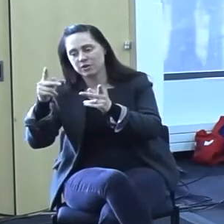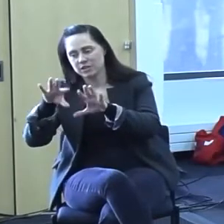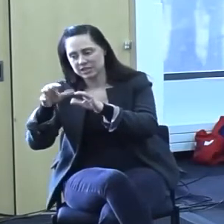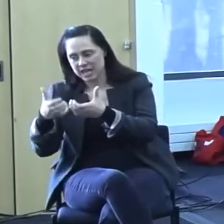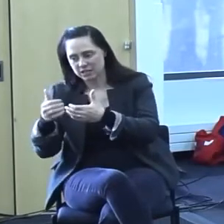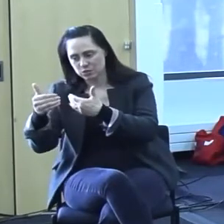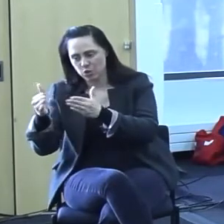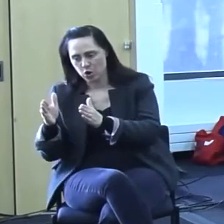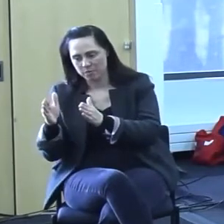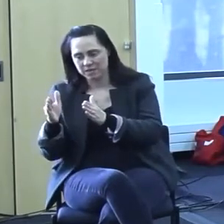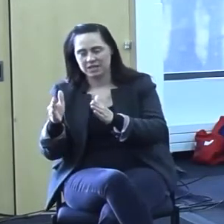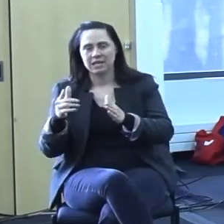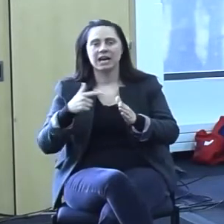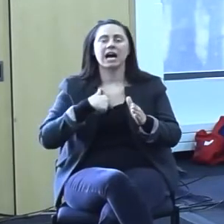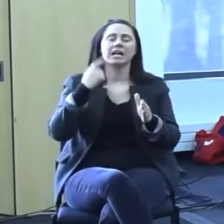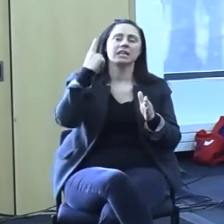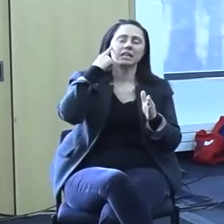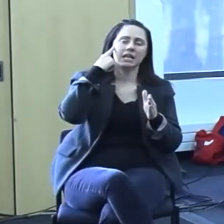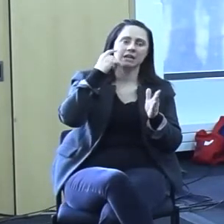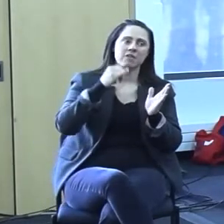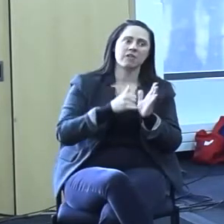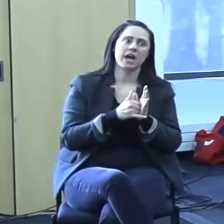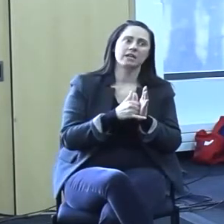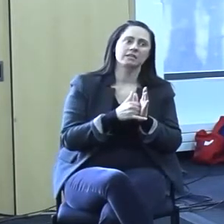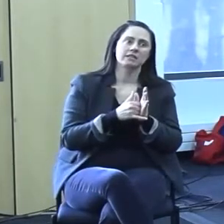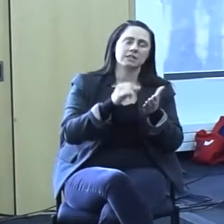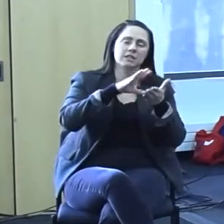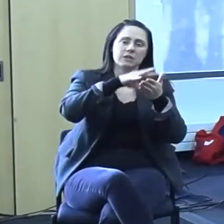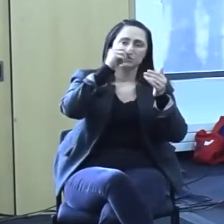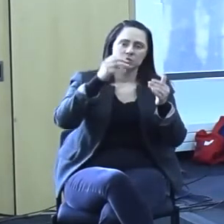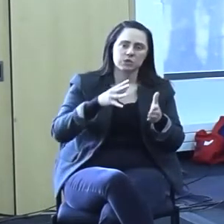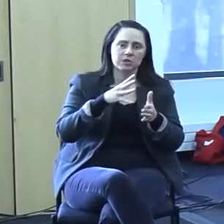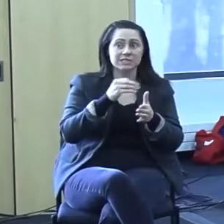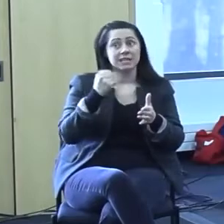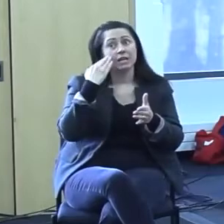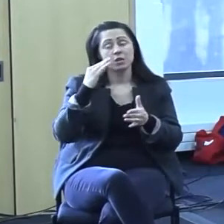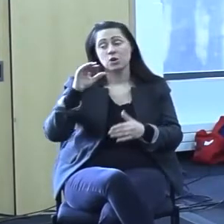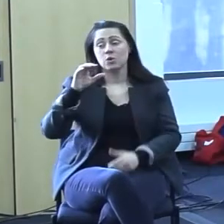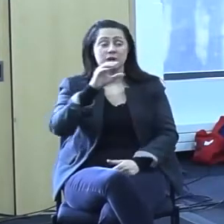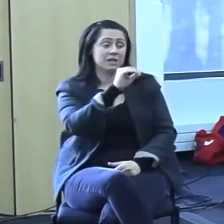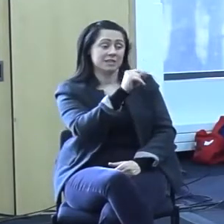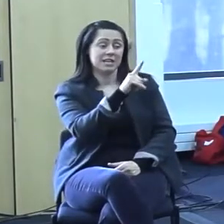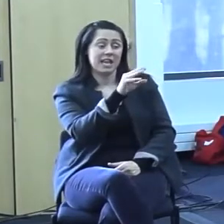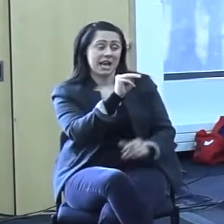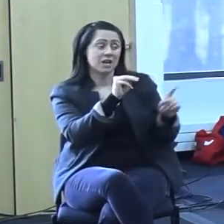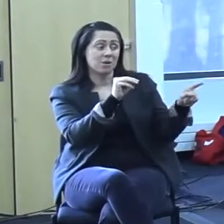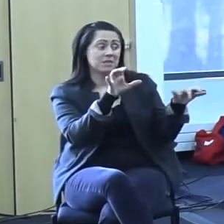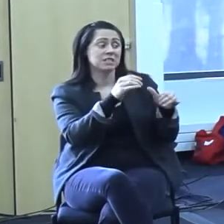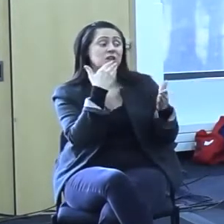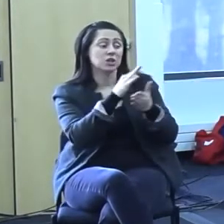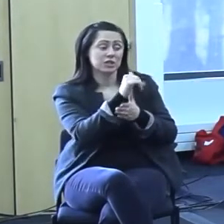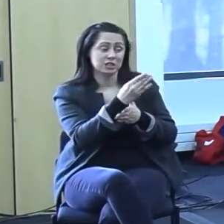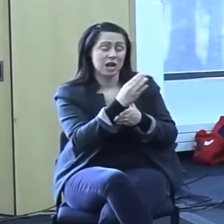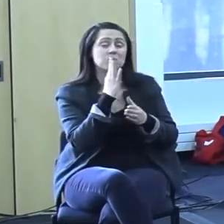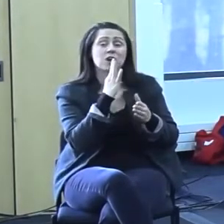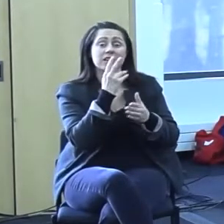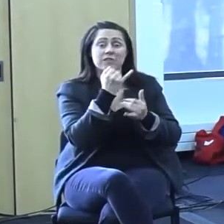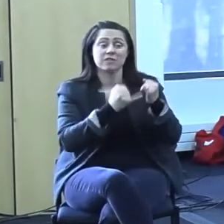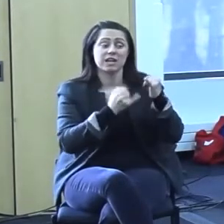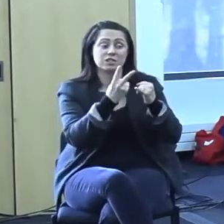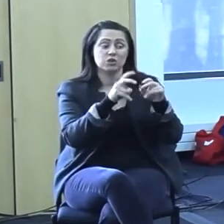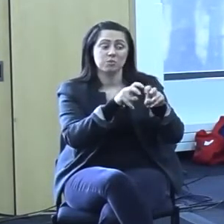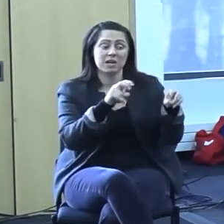another. And I think that students, and I know Adam's done a really great job talking in the last two panels